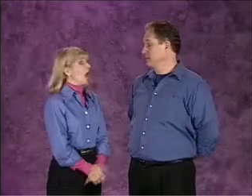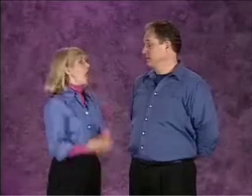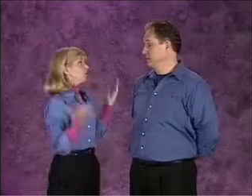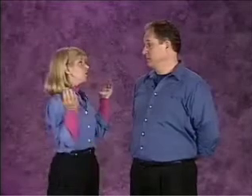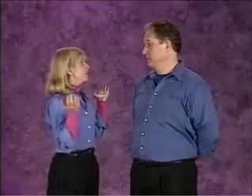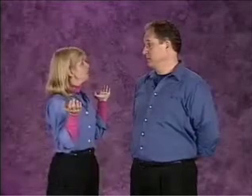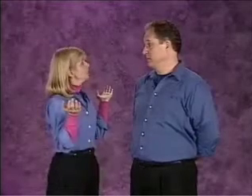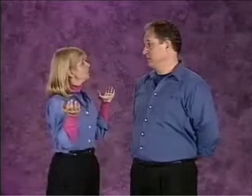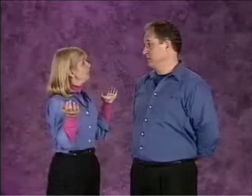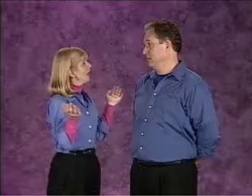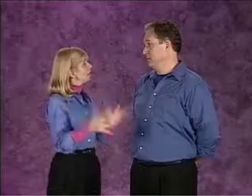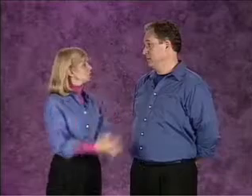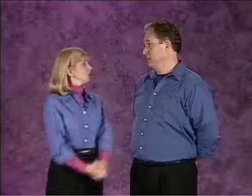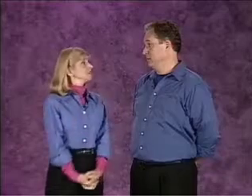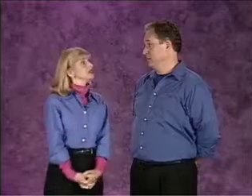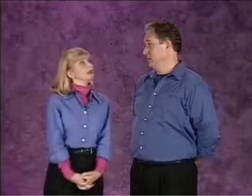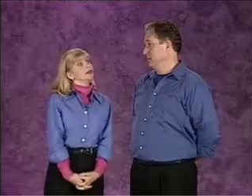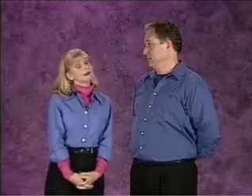I don't have anything to add. Do you want to say anything?